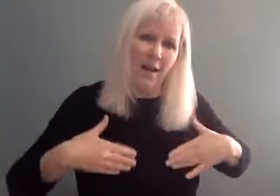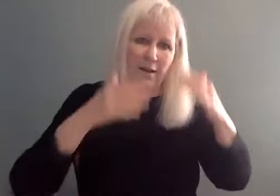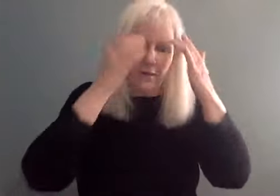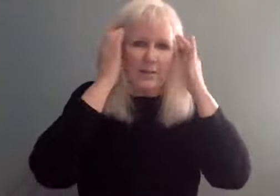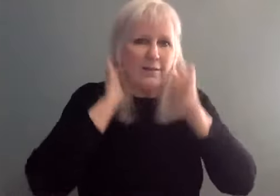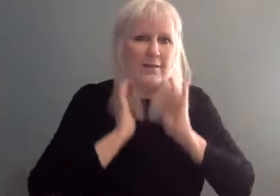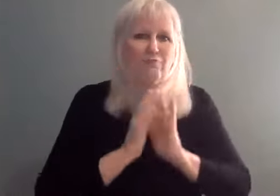arm.